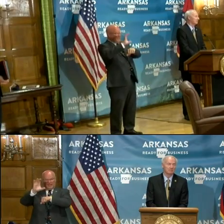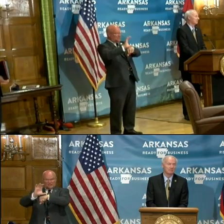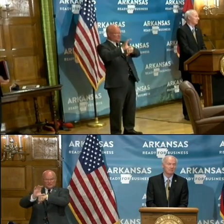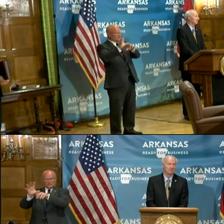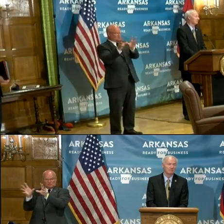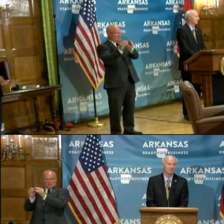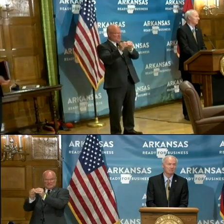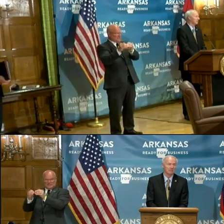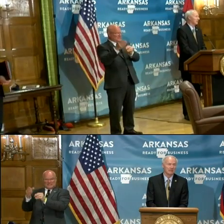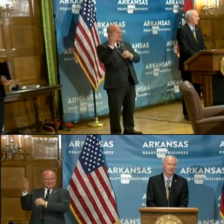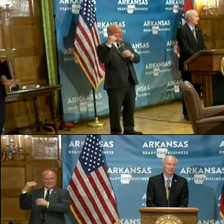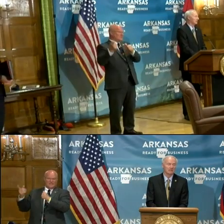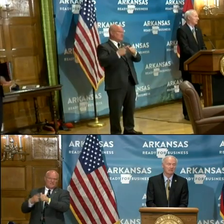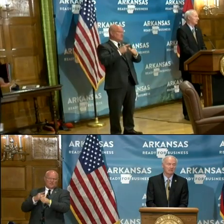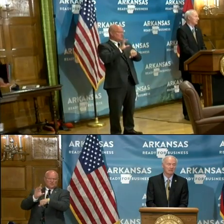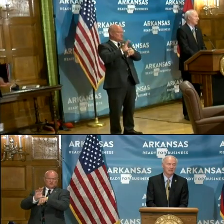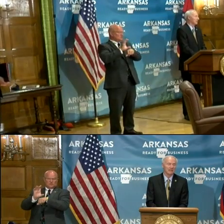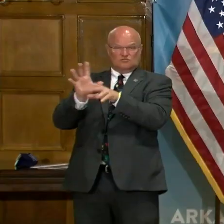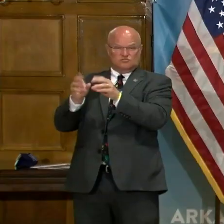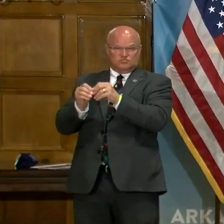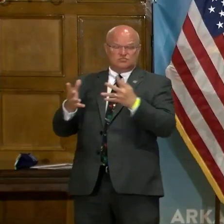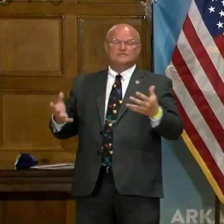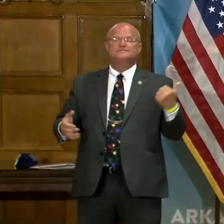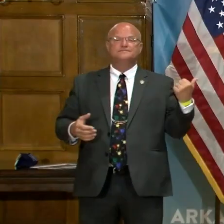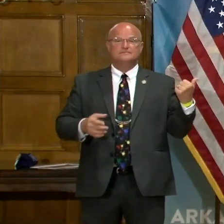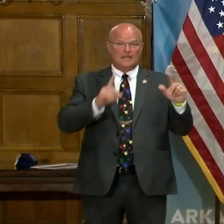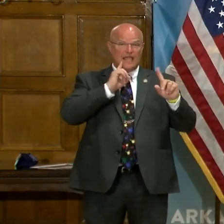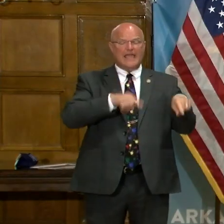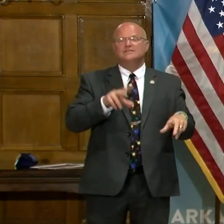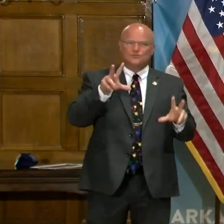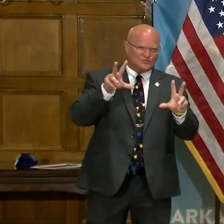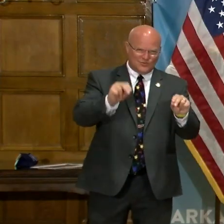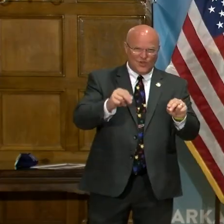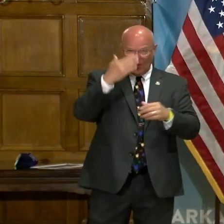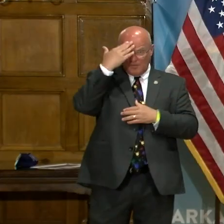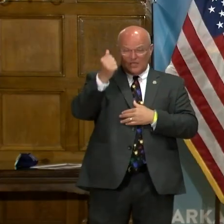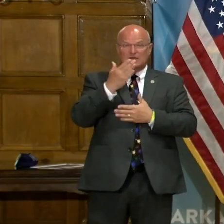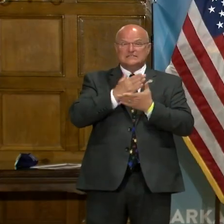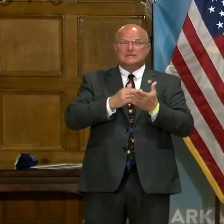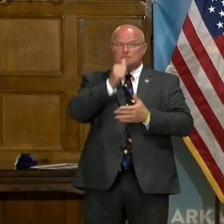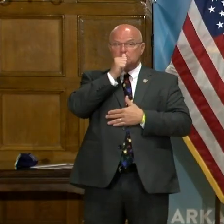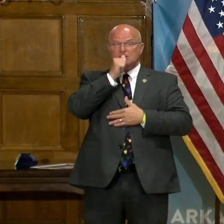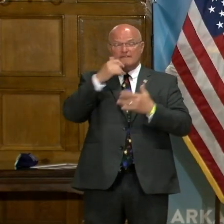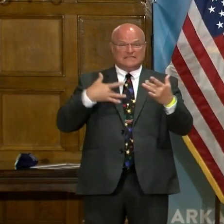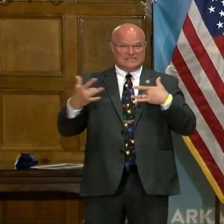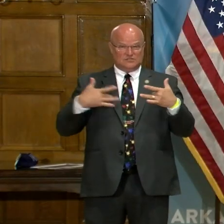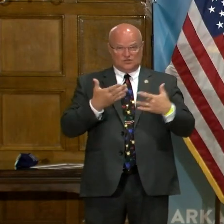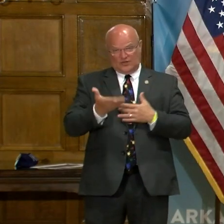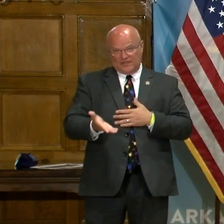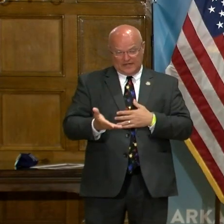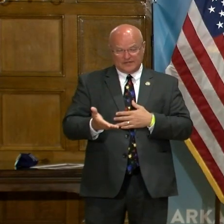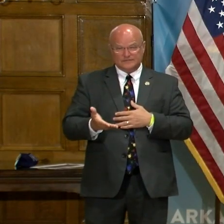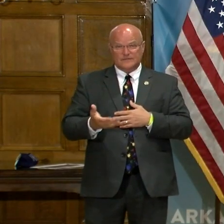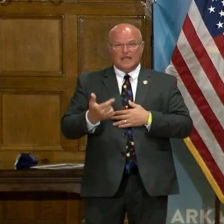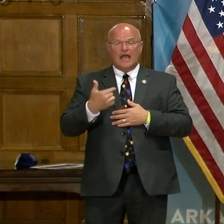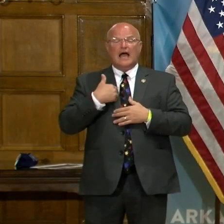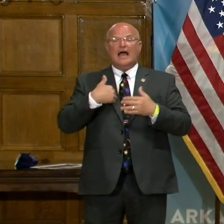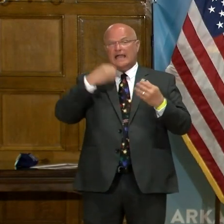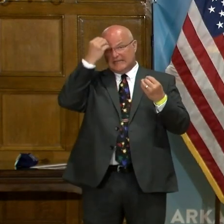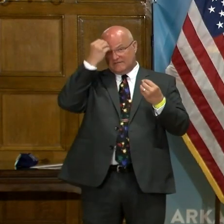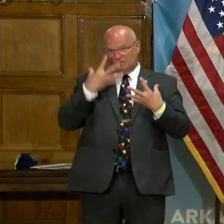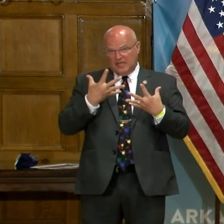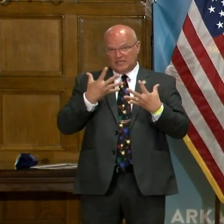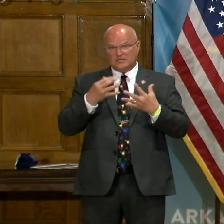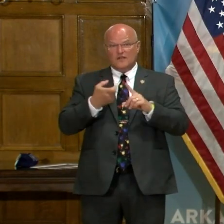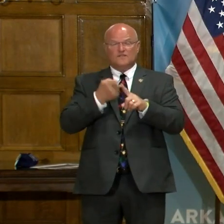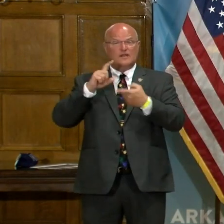church gathering, the very first church gathering. And the answer is no, because there are some privacy concerns there. I had information